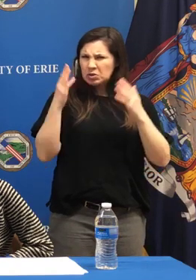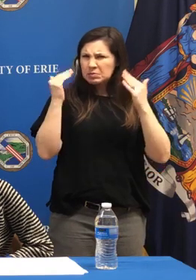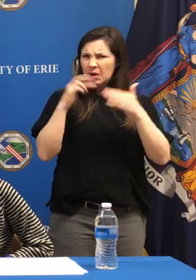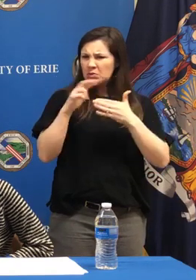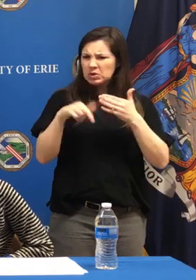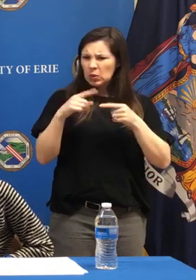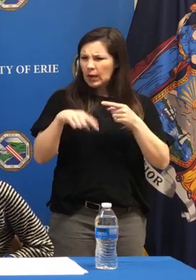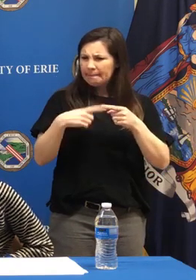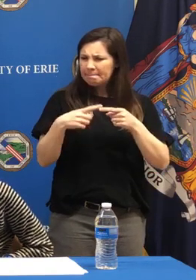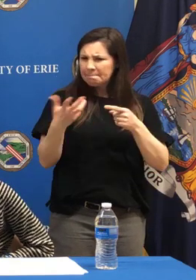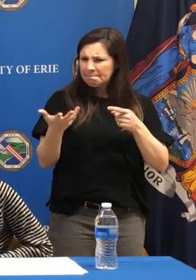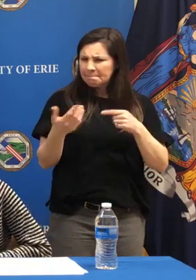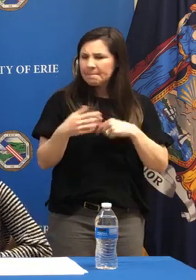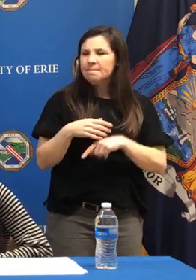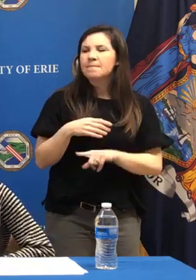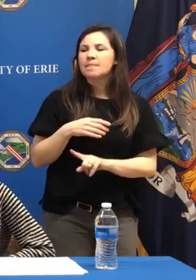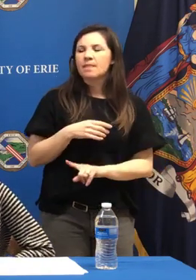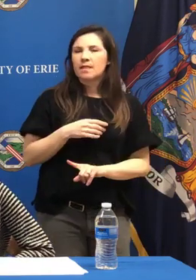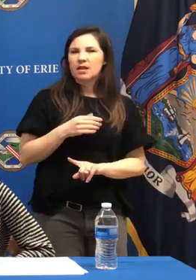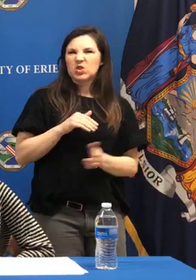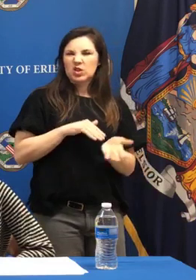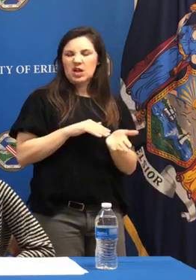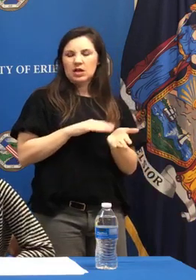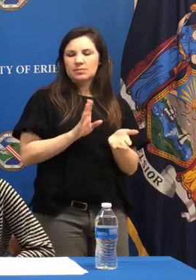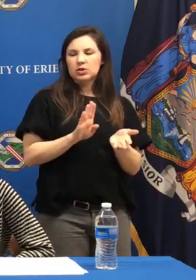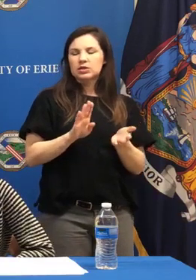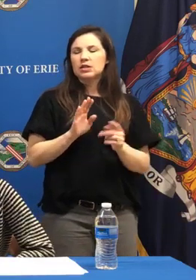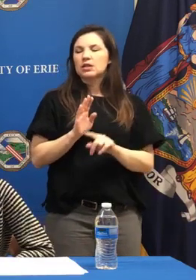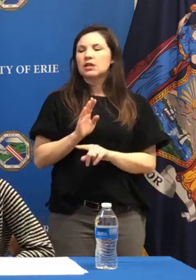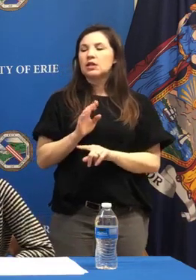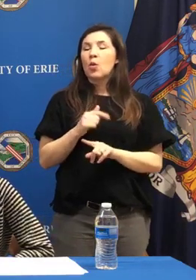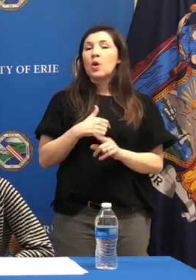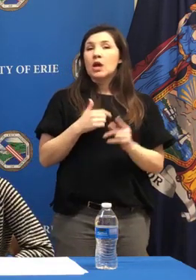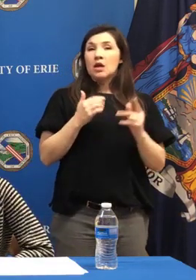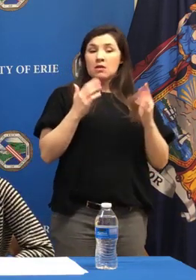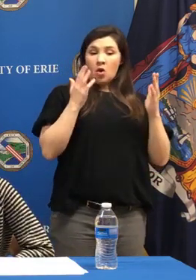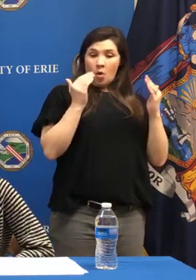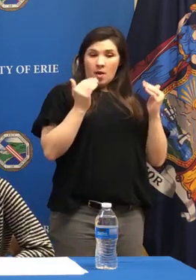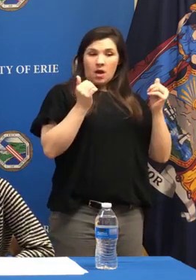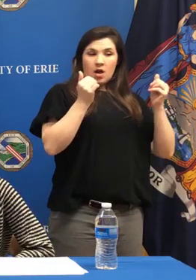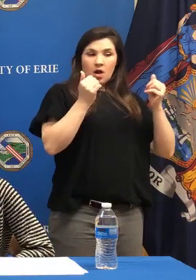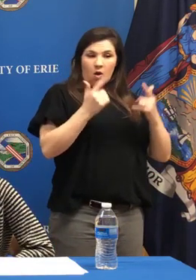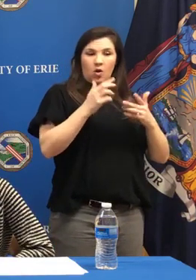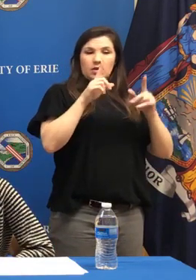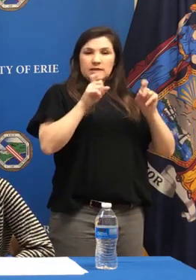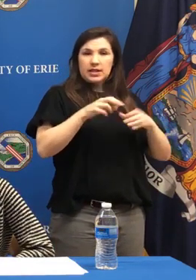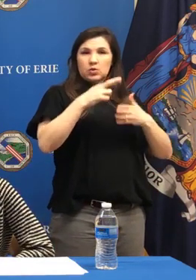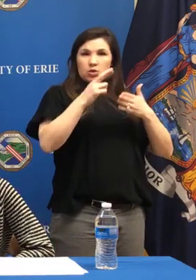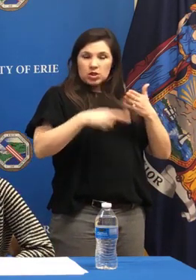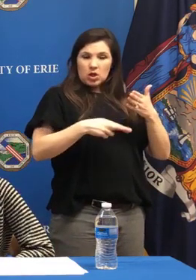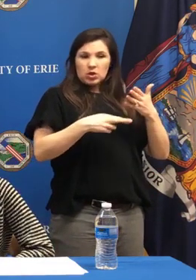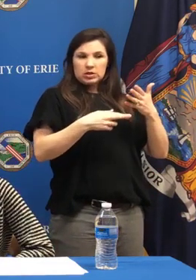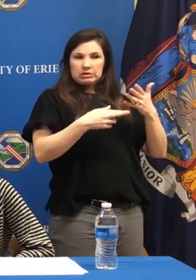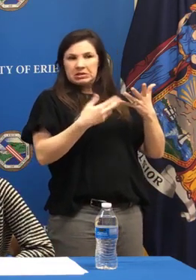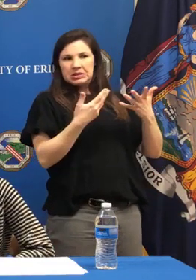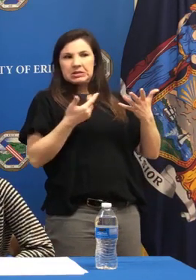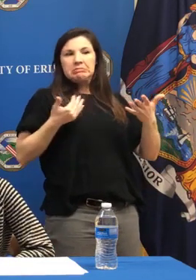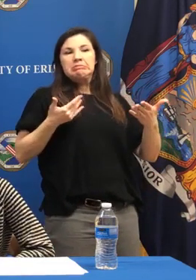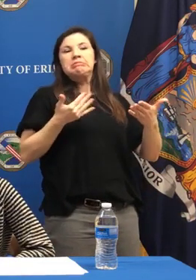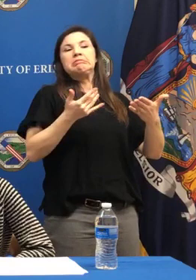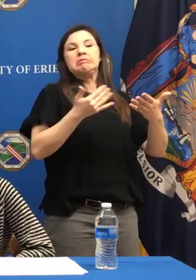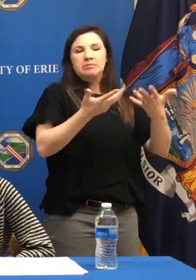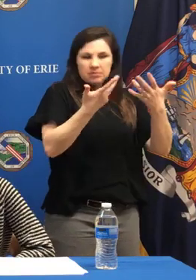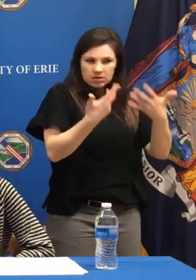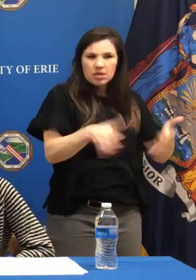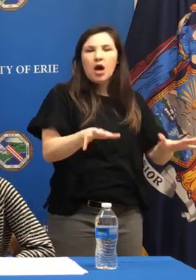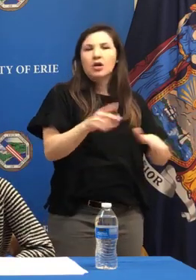to be completed? We're hoping that all the test results will be completed by sometime on Tuesday. I